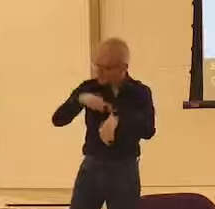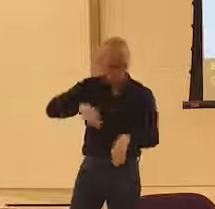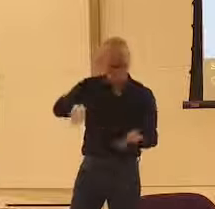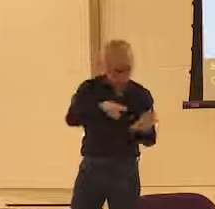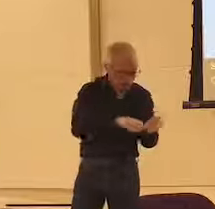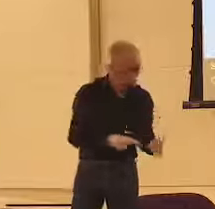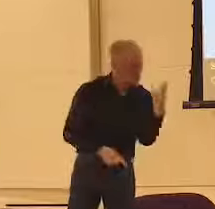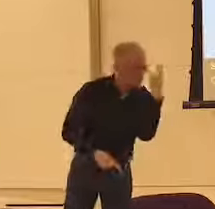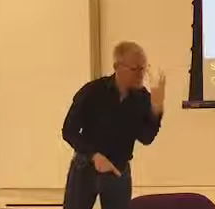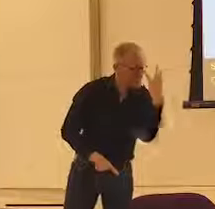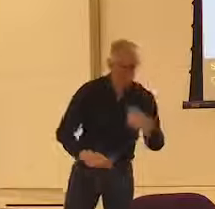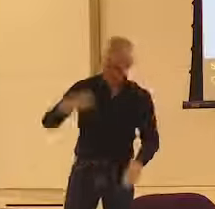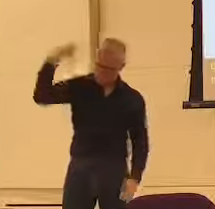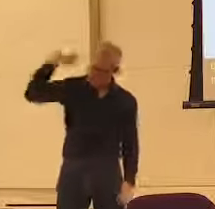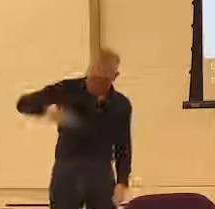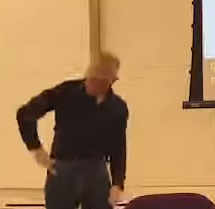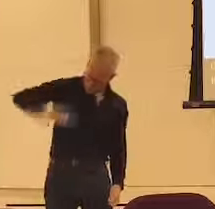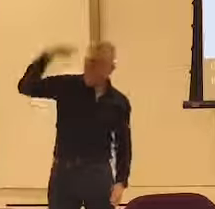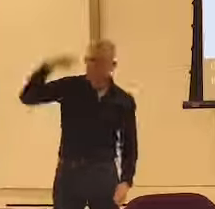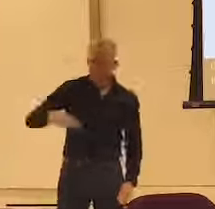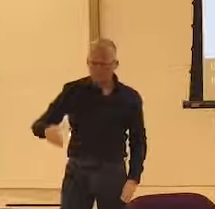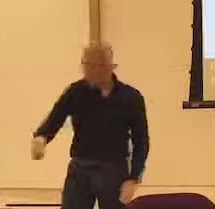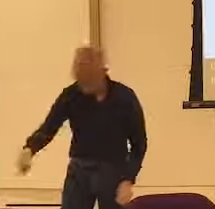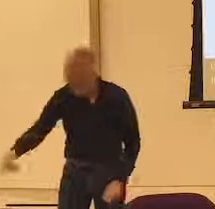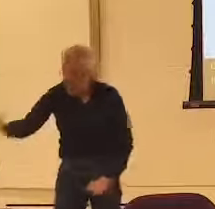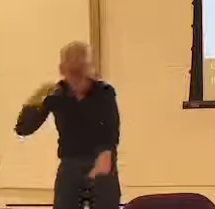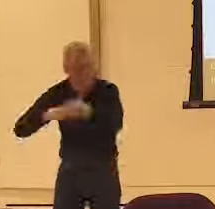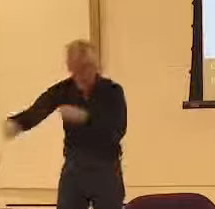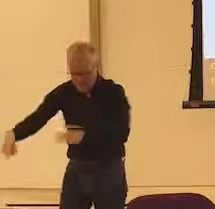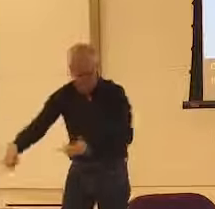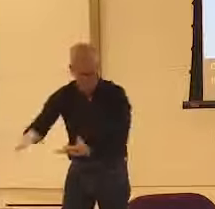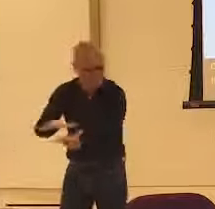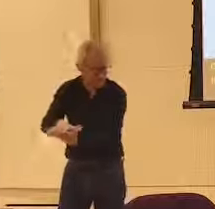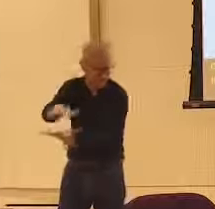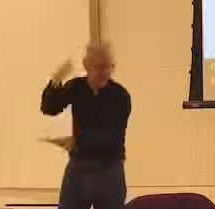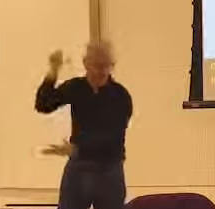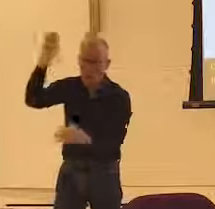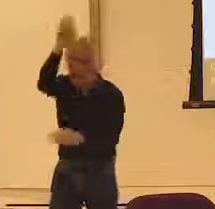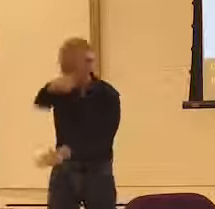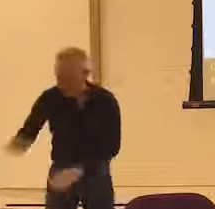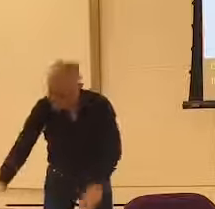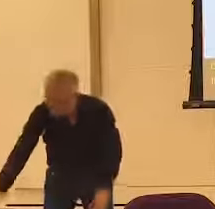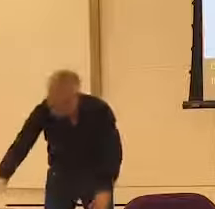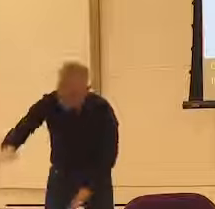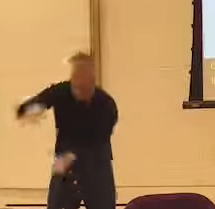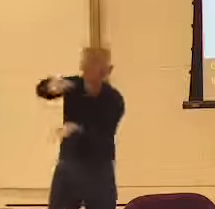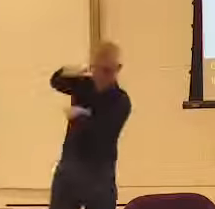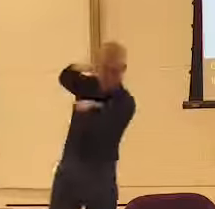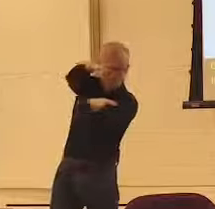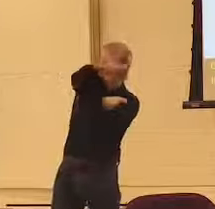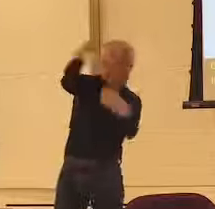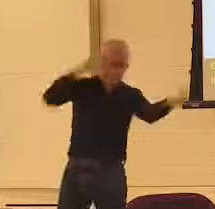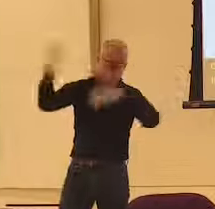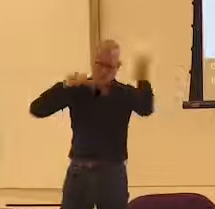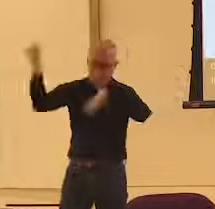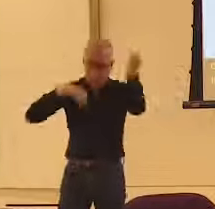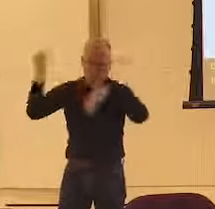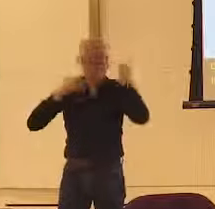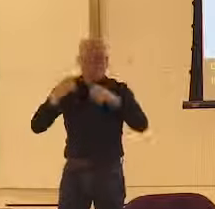happened 3 times where I've been given this piece of information. I have a whole pack at